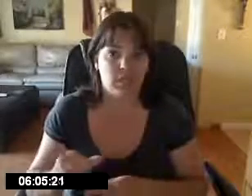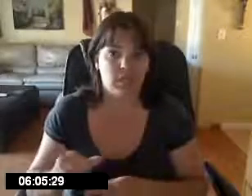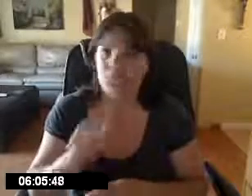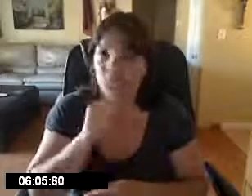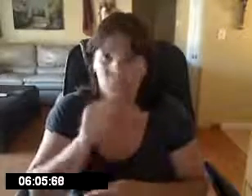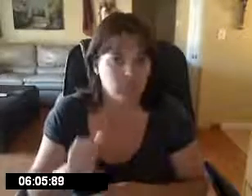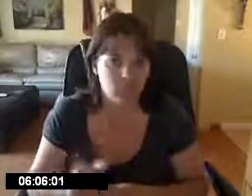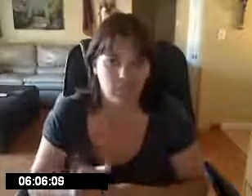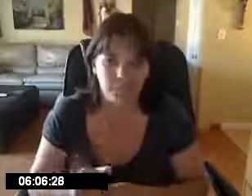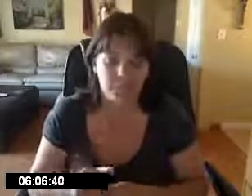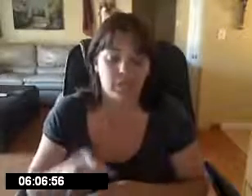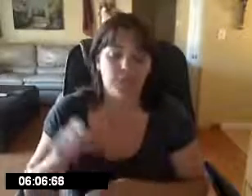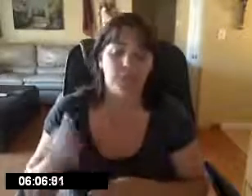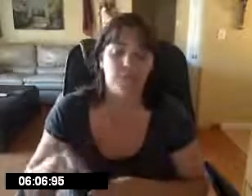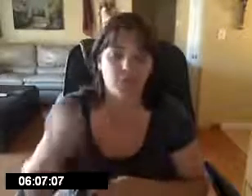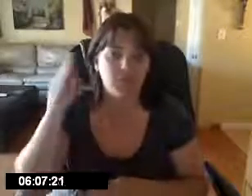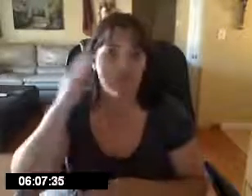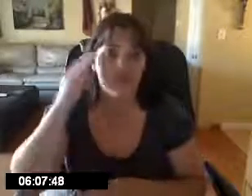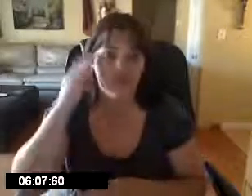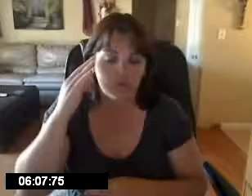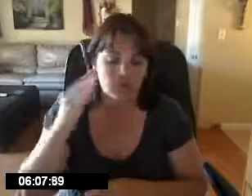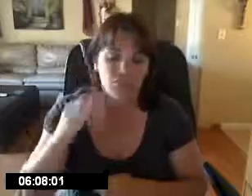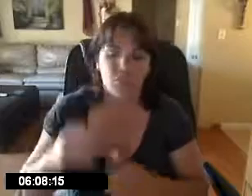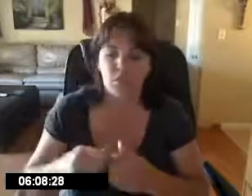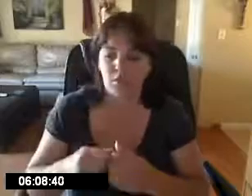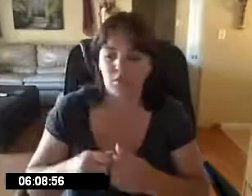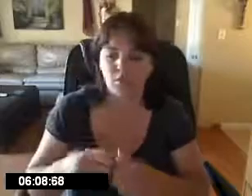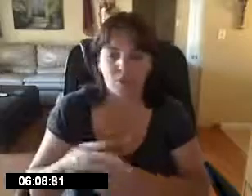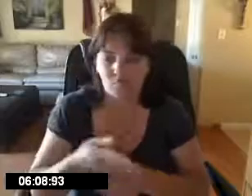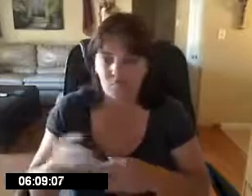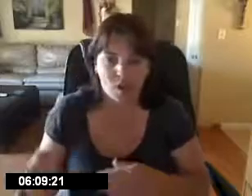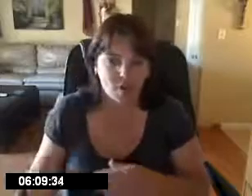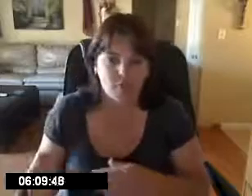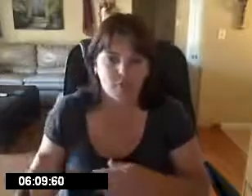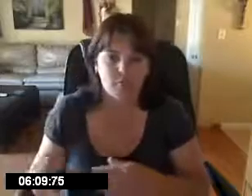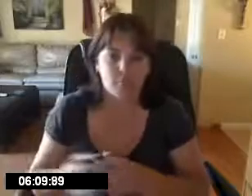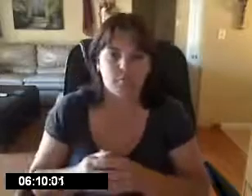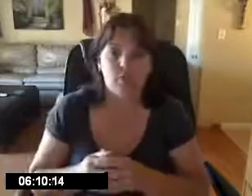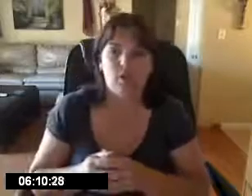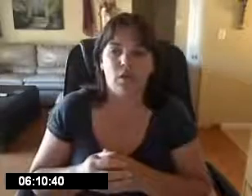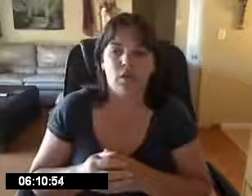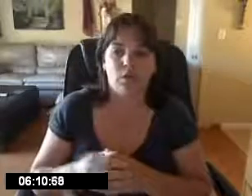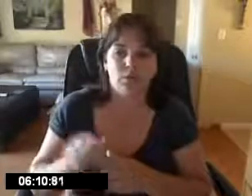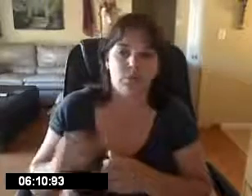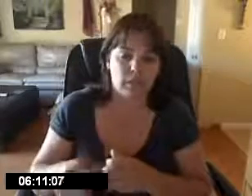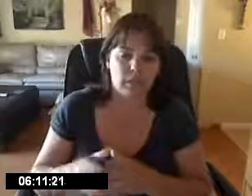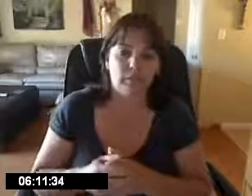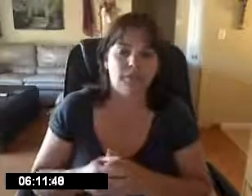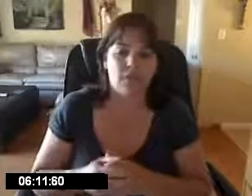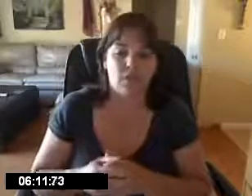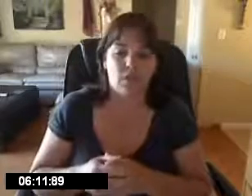knowledge test related to it. There's a whole list of other things that I'll let you look up when you download this from R&D's